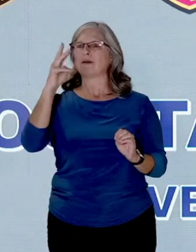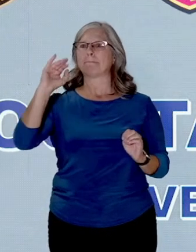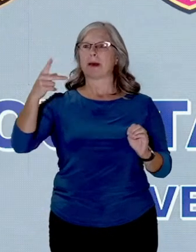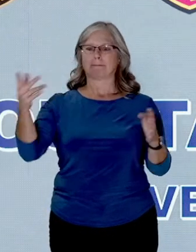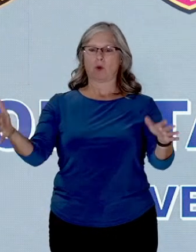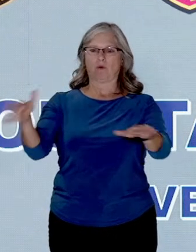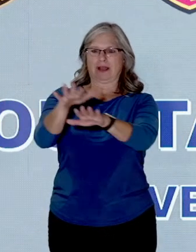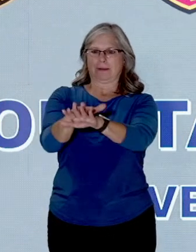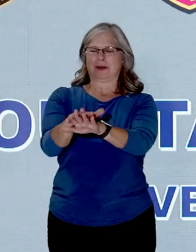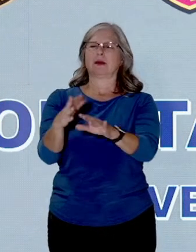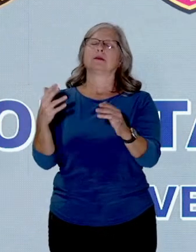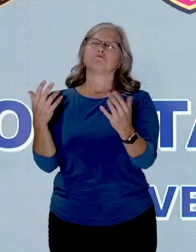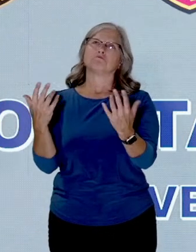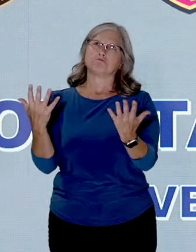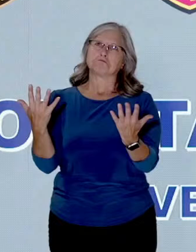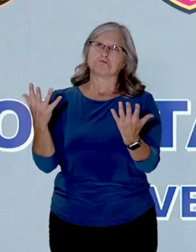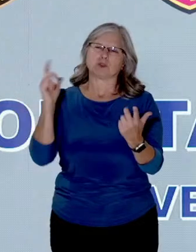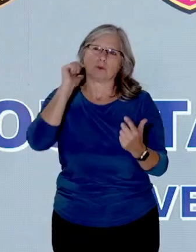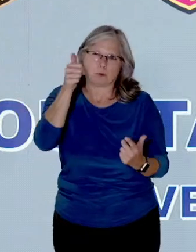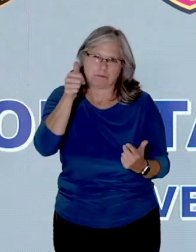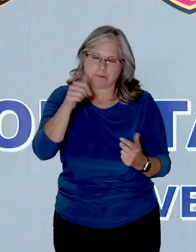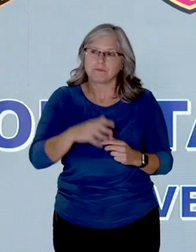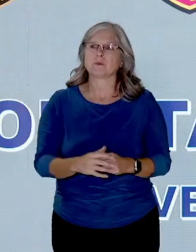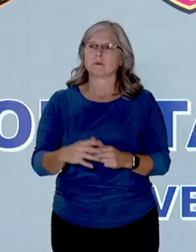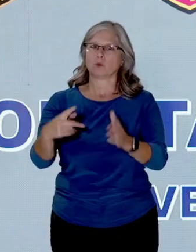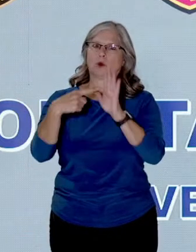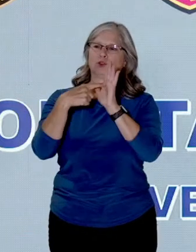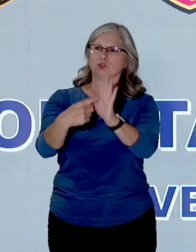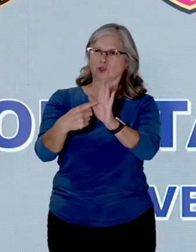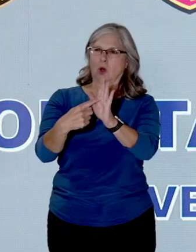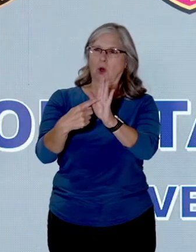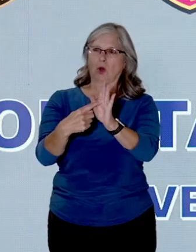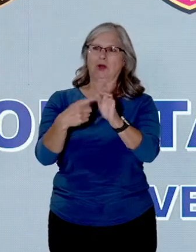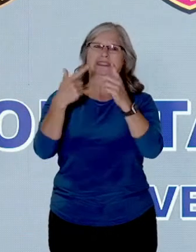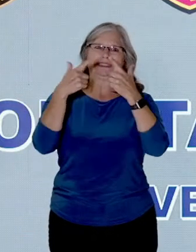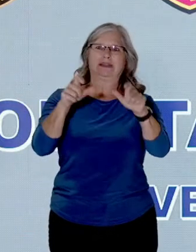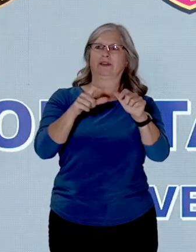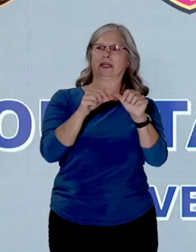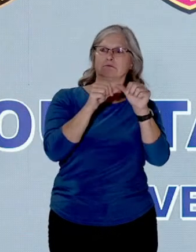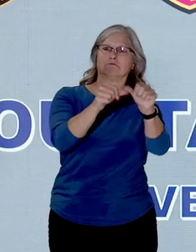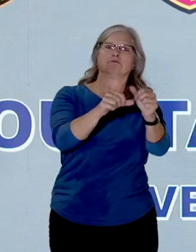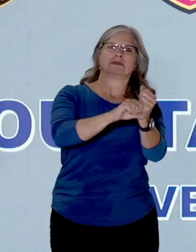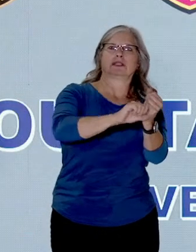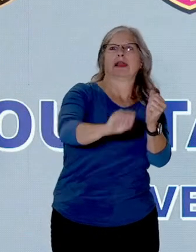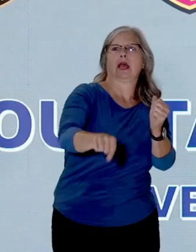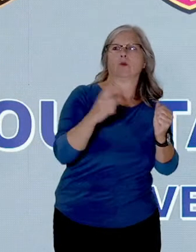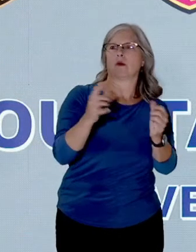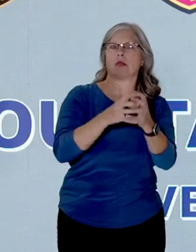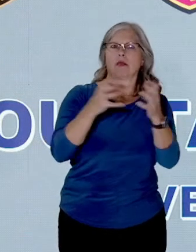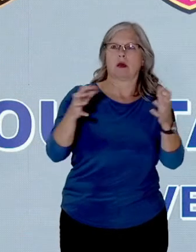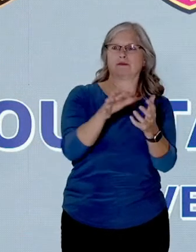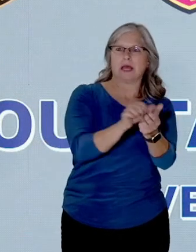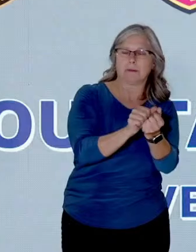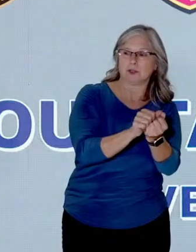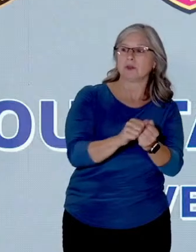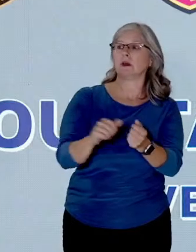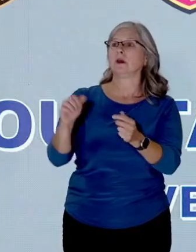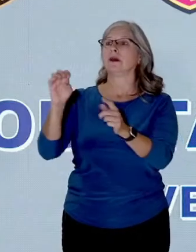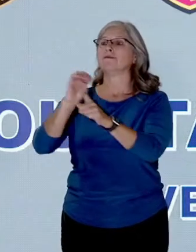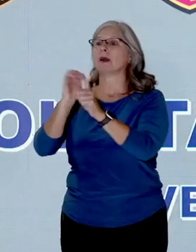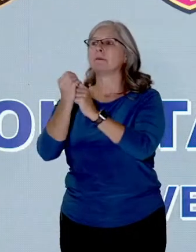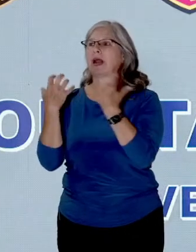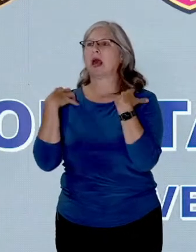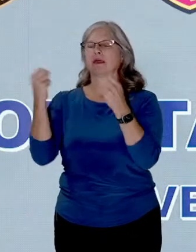Not right now, it'll be about tomorrow. That'll show the significant delay for those where we had a lot of damage. Environmental health is going to